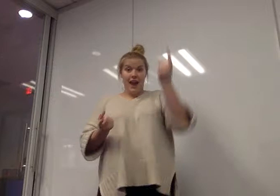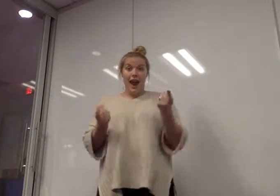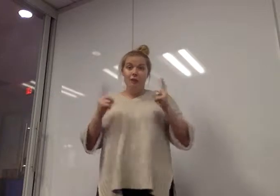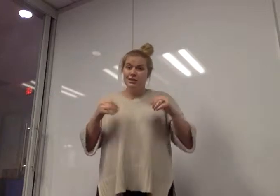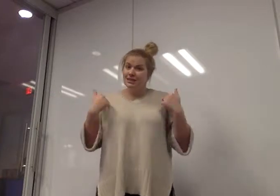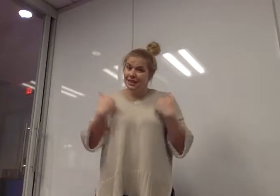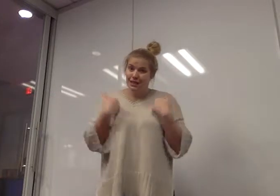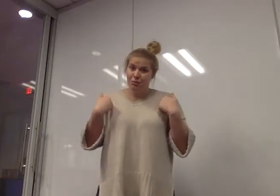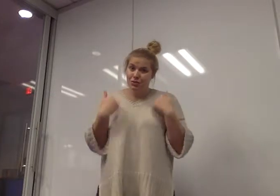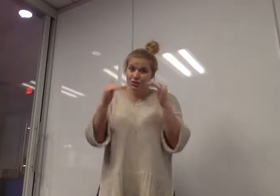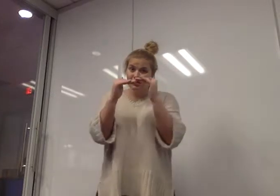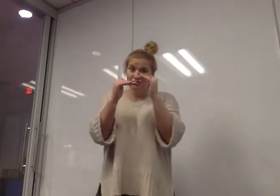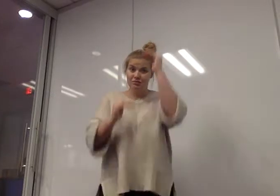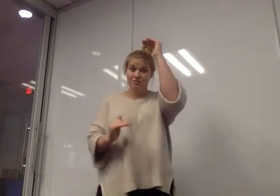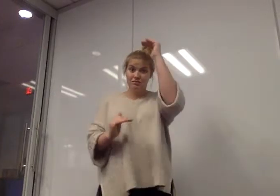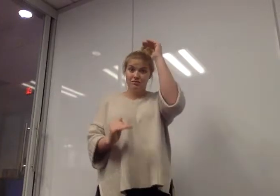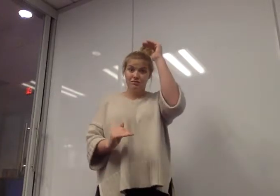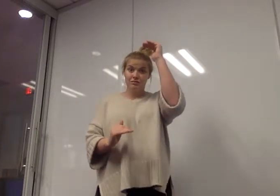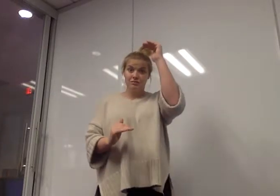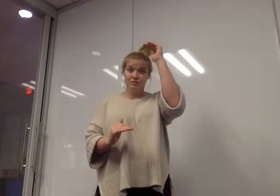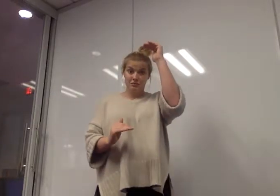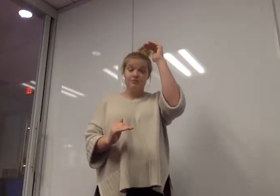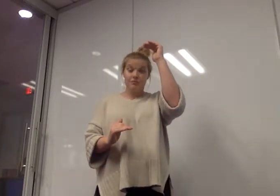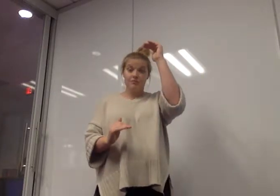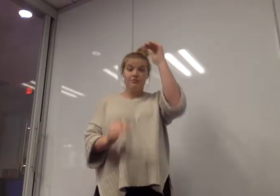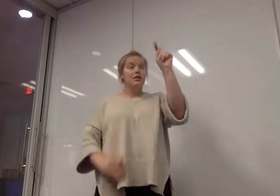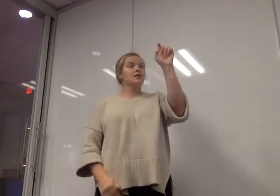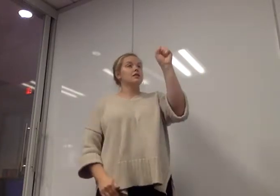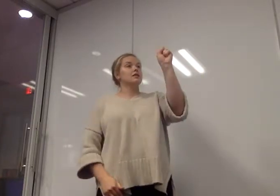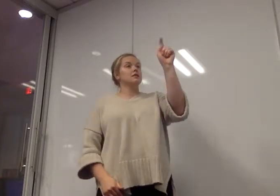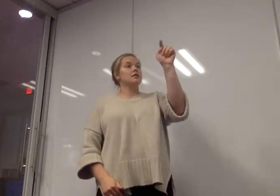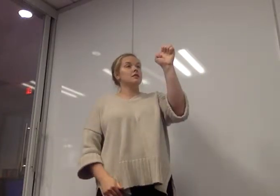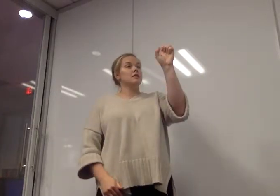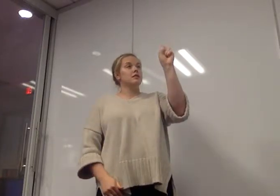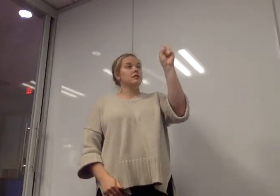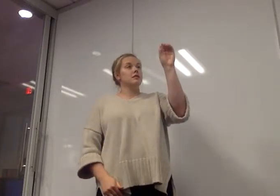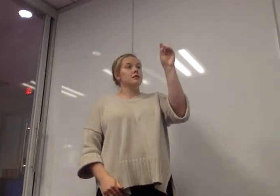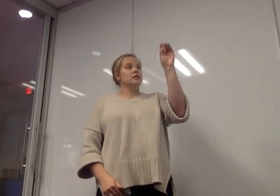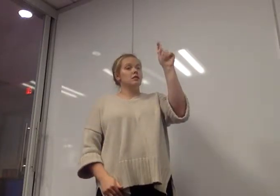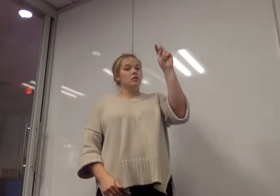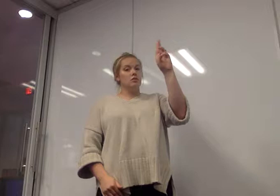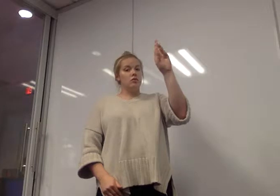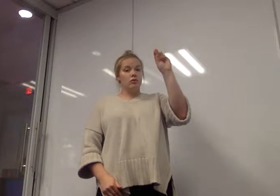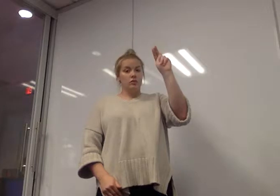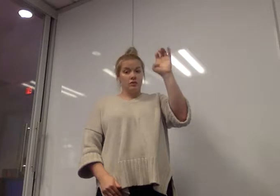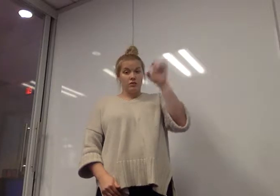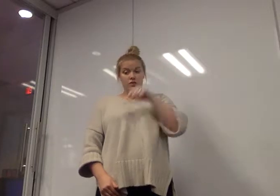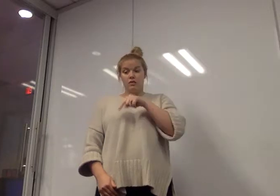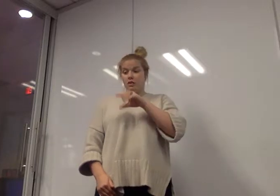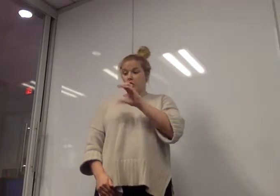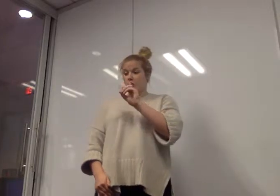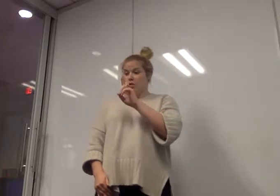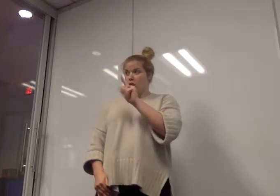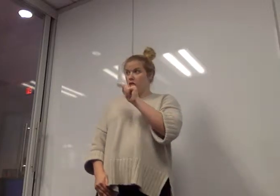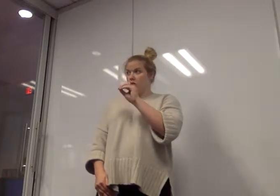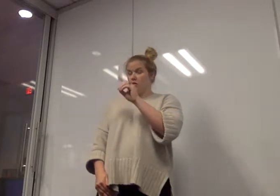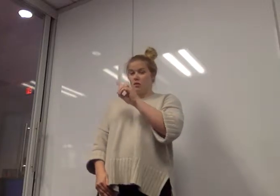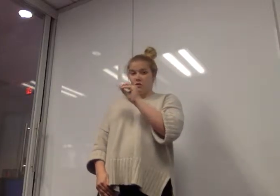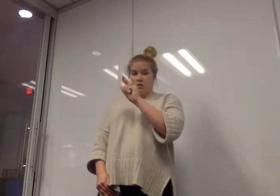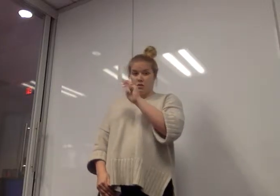have this evidence, both that the body can shape the mind, at least at the facial level, and also that role changes